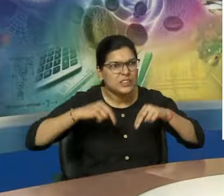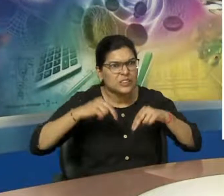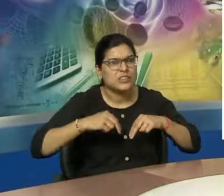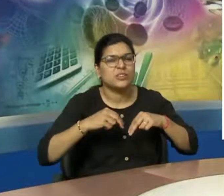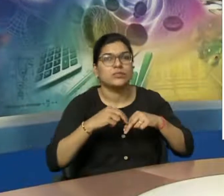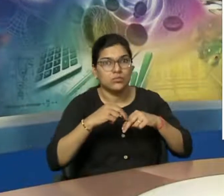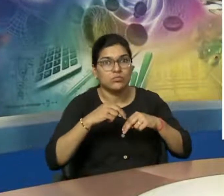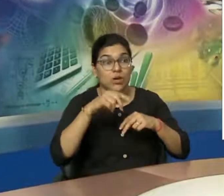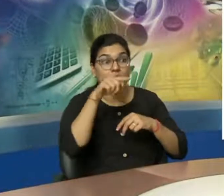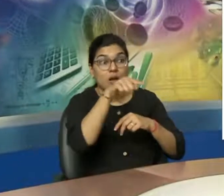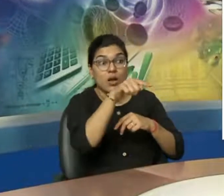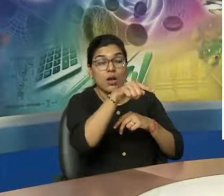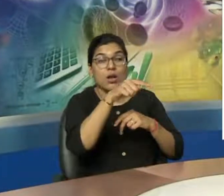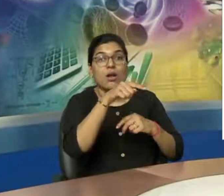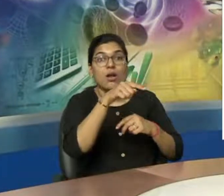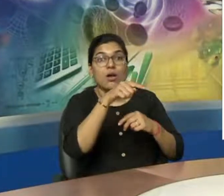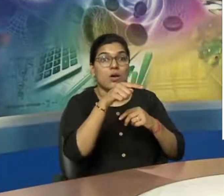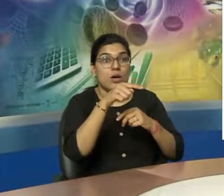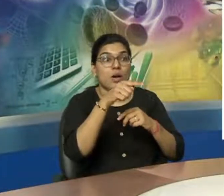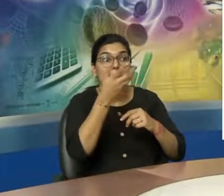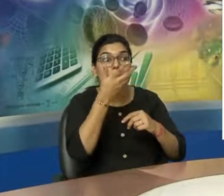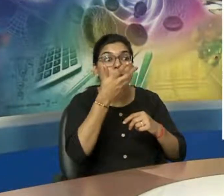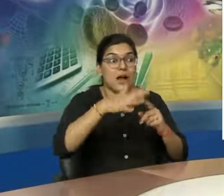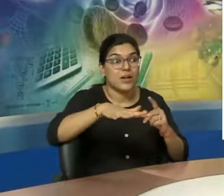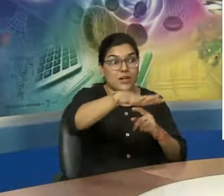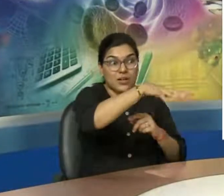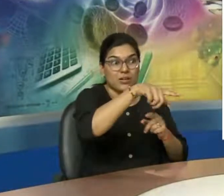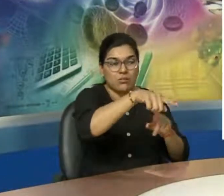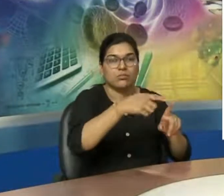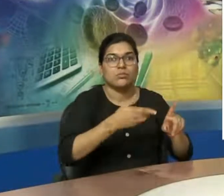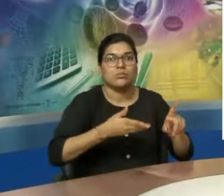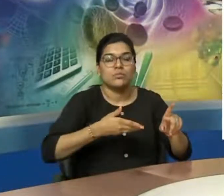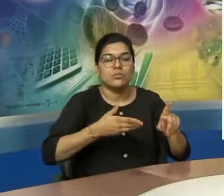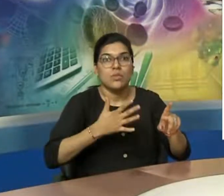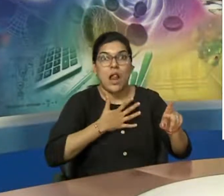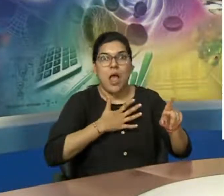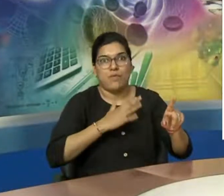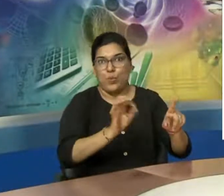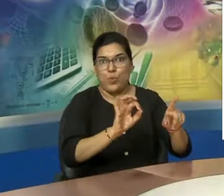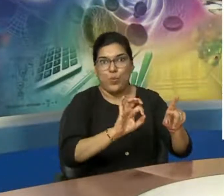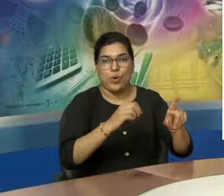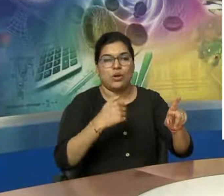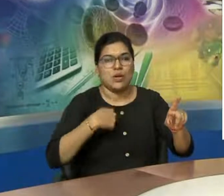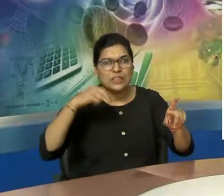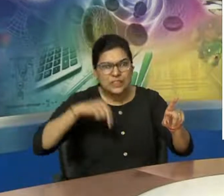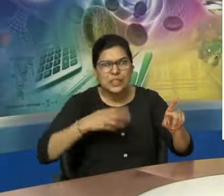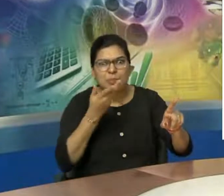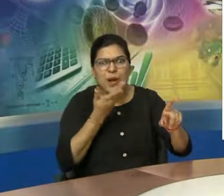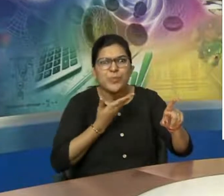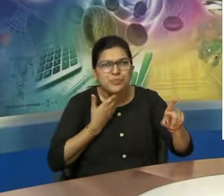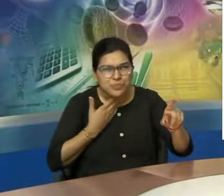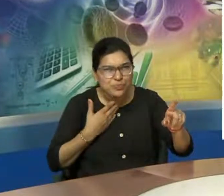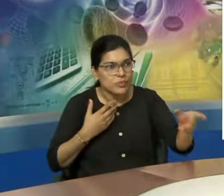So this interaction may be between a person and between